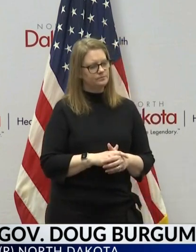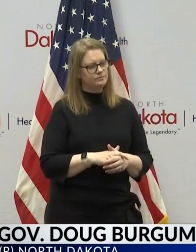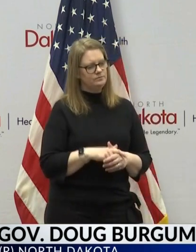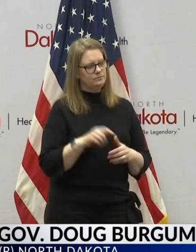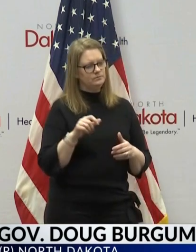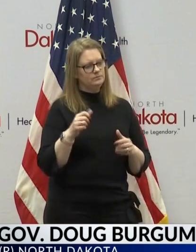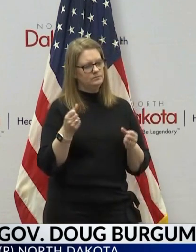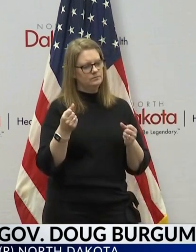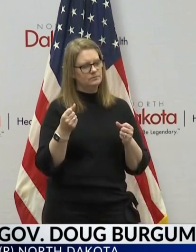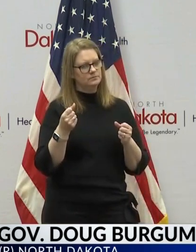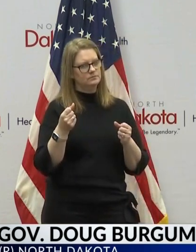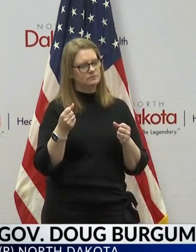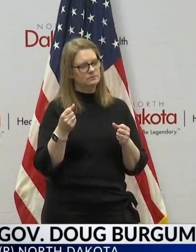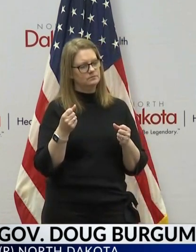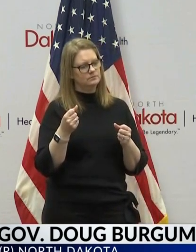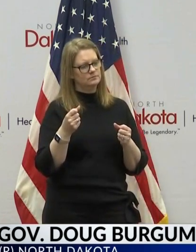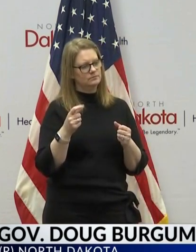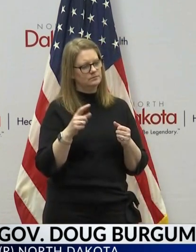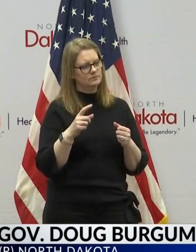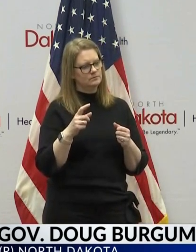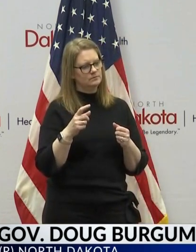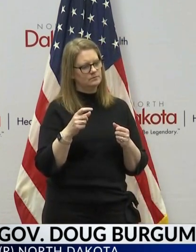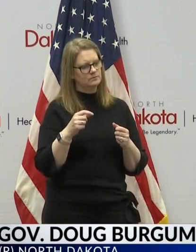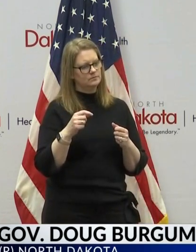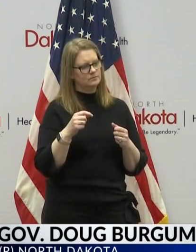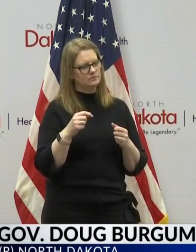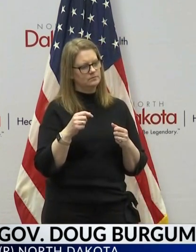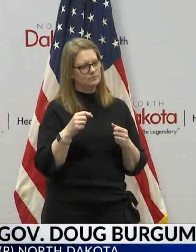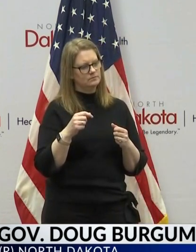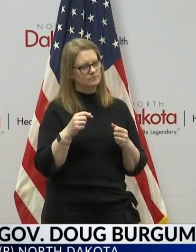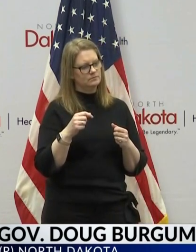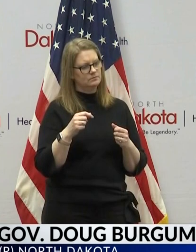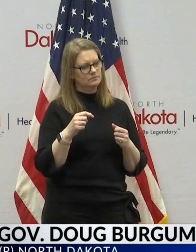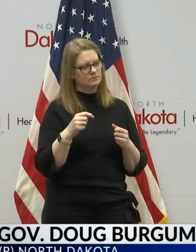preparation for the COVID.